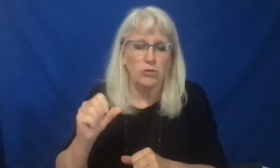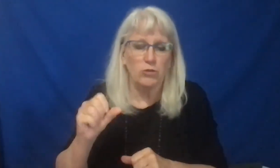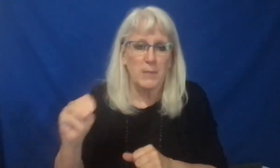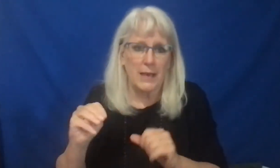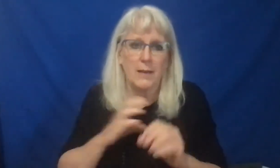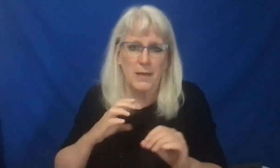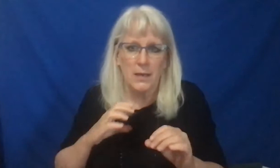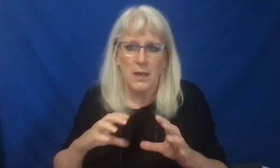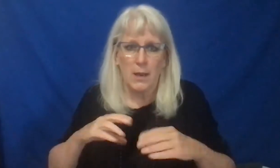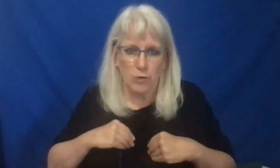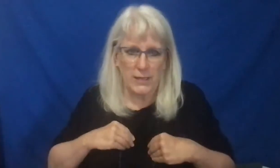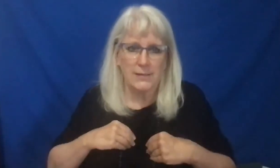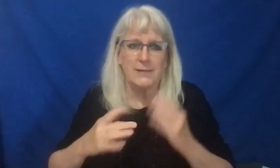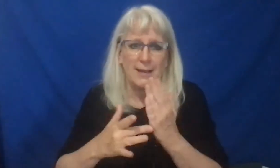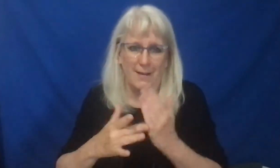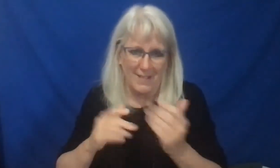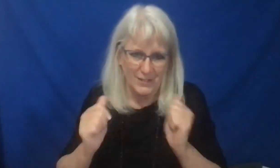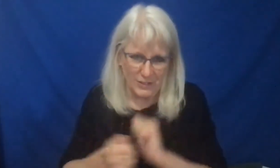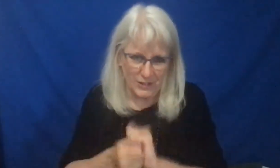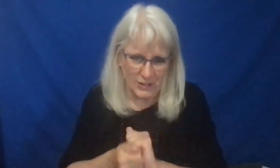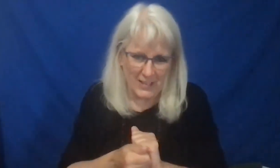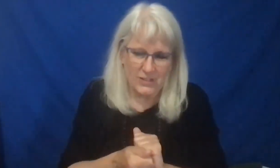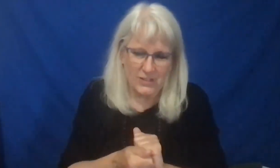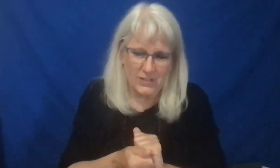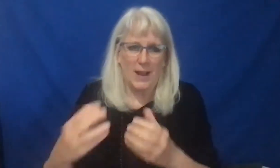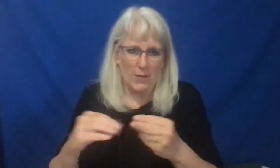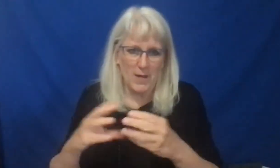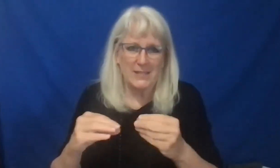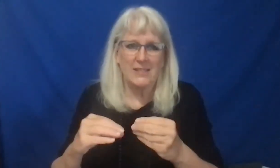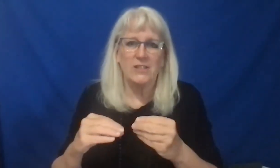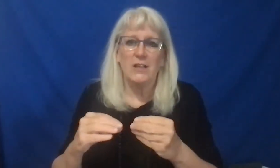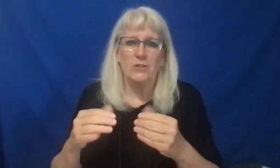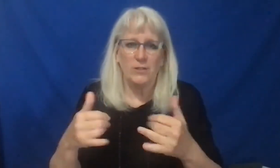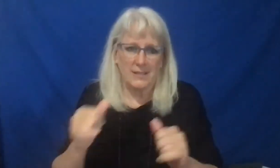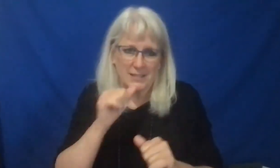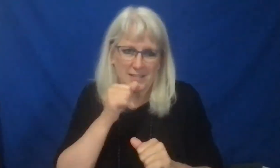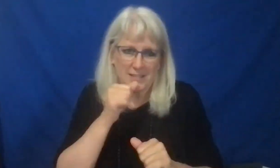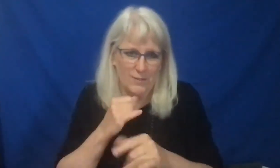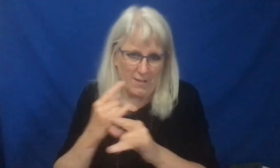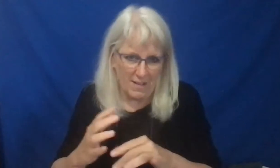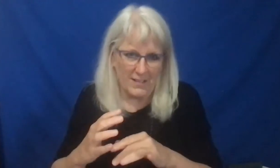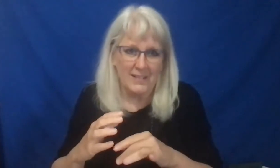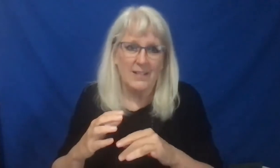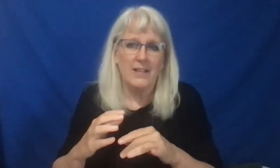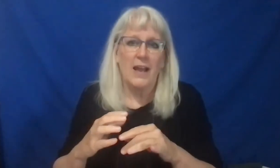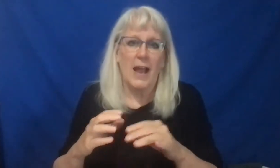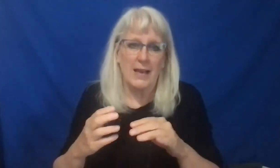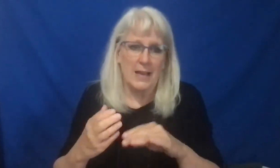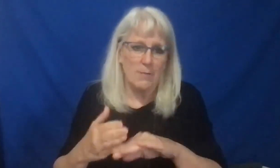embraces technological change to carry the message to the still suffering alcoholic and increase communication in our diverse